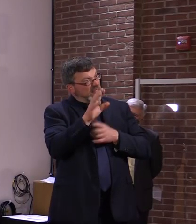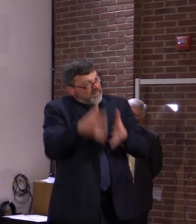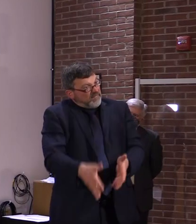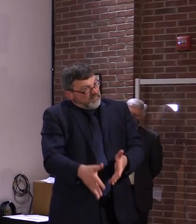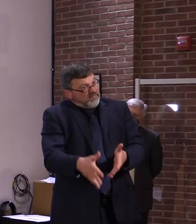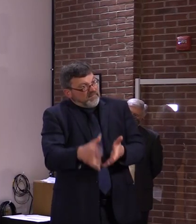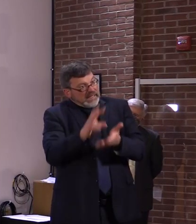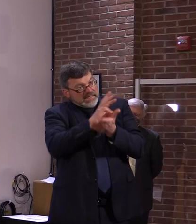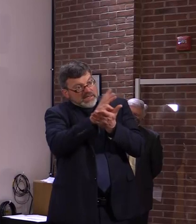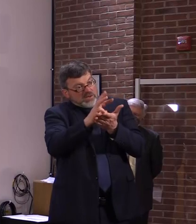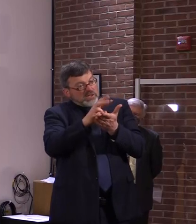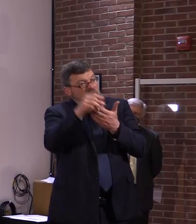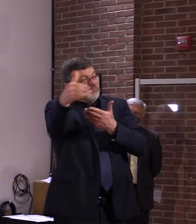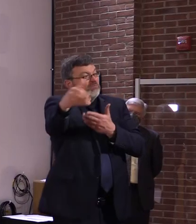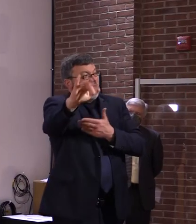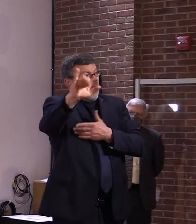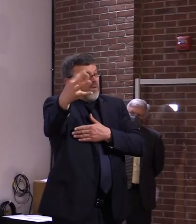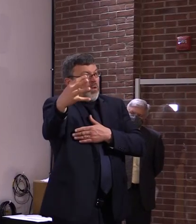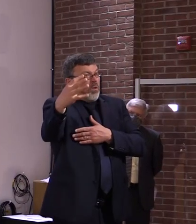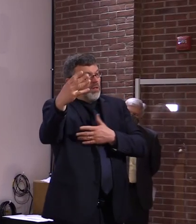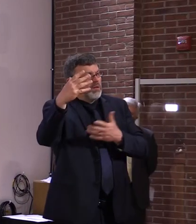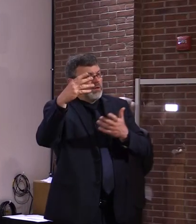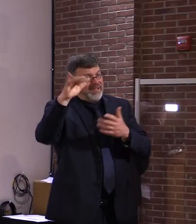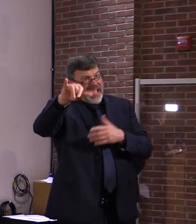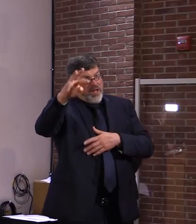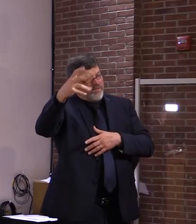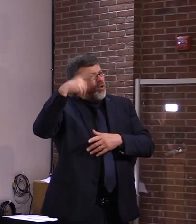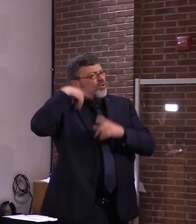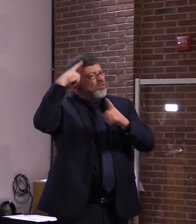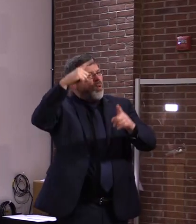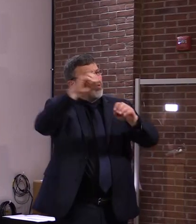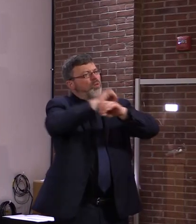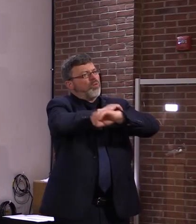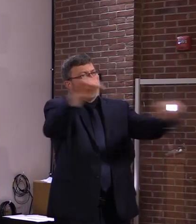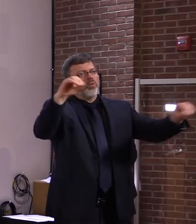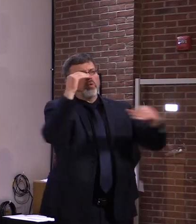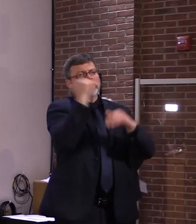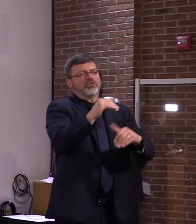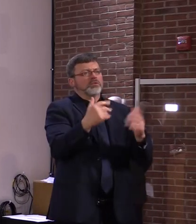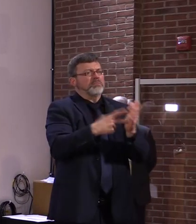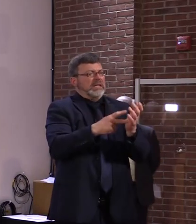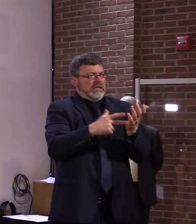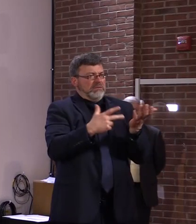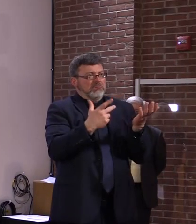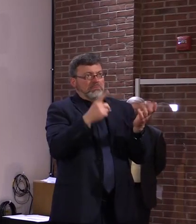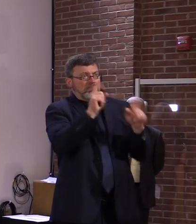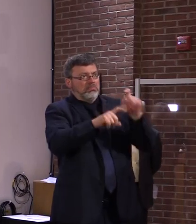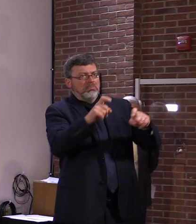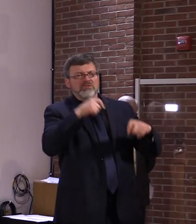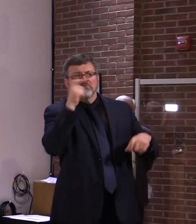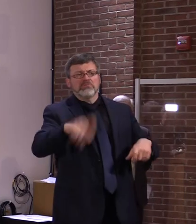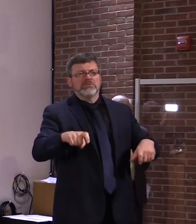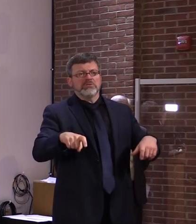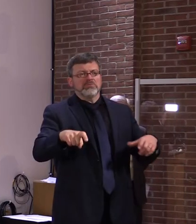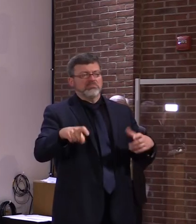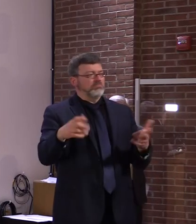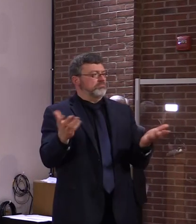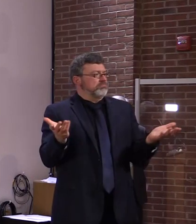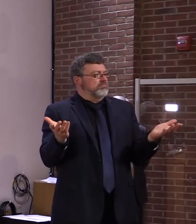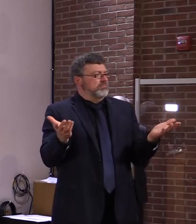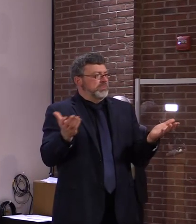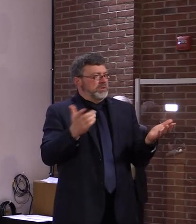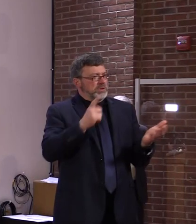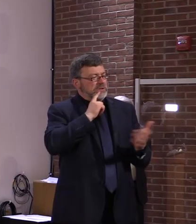all restrictions are going to be lifted. So this is just a transitionary period between now